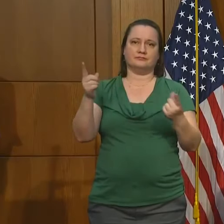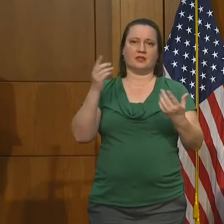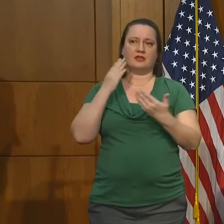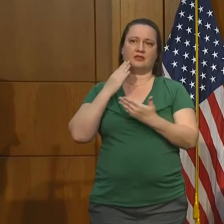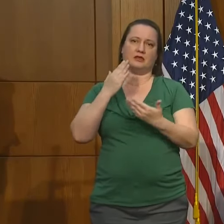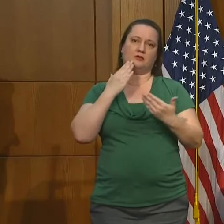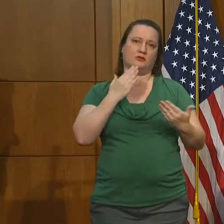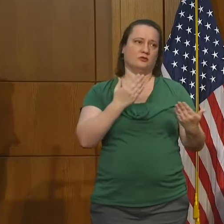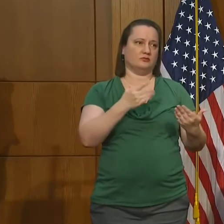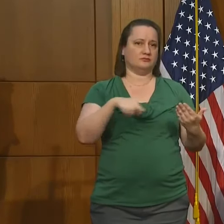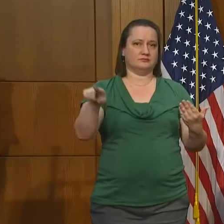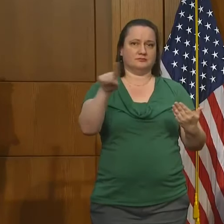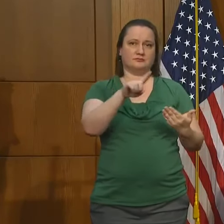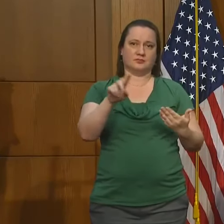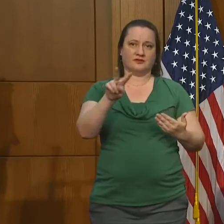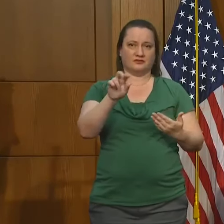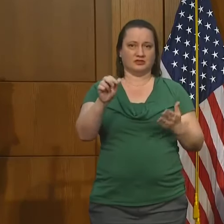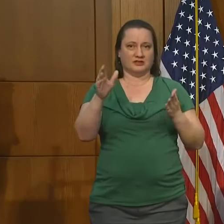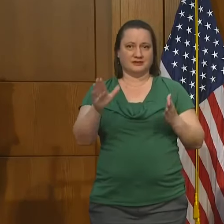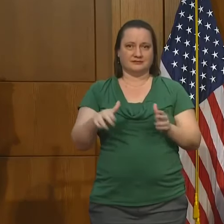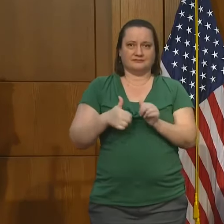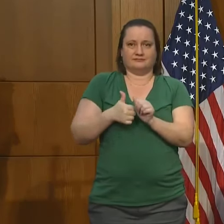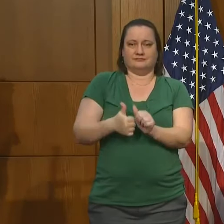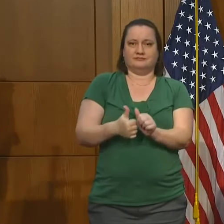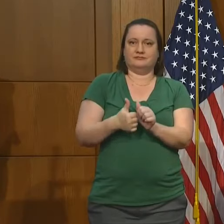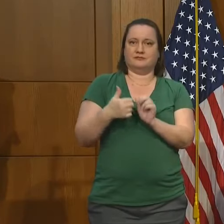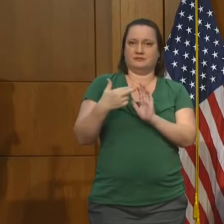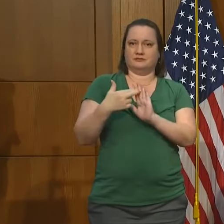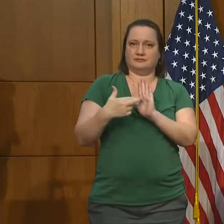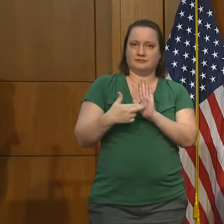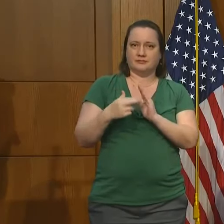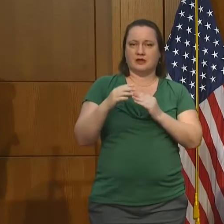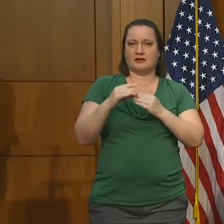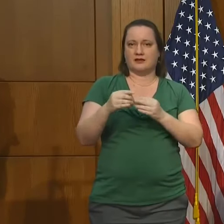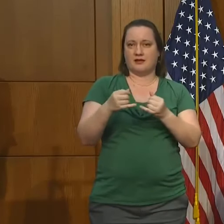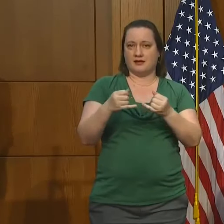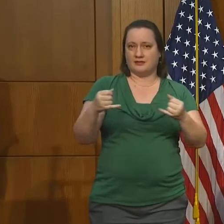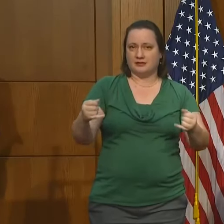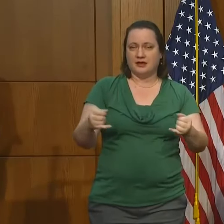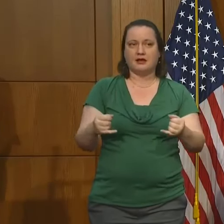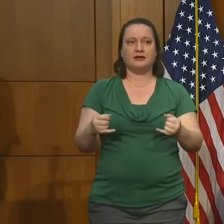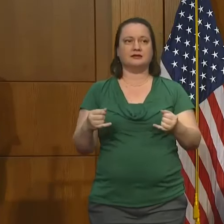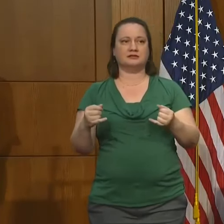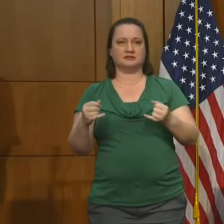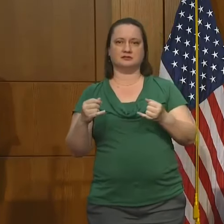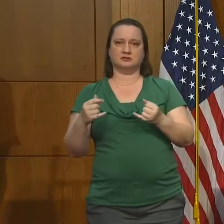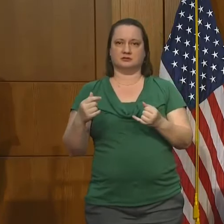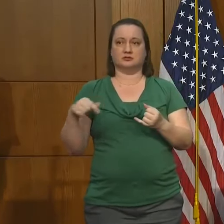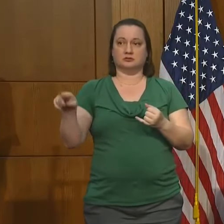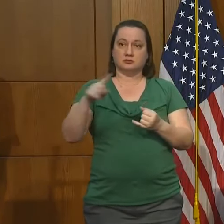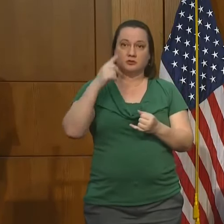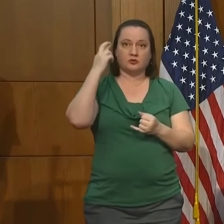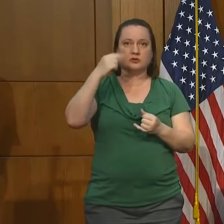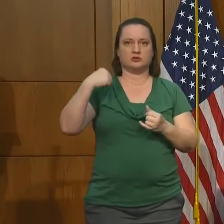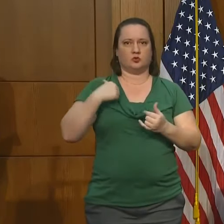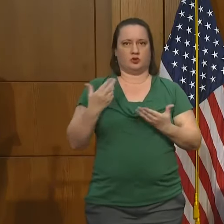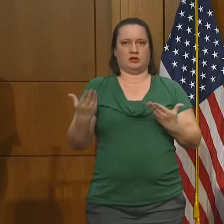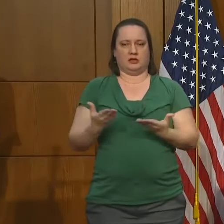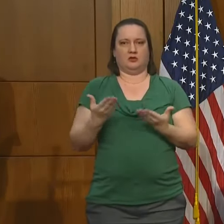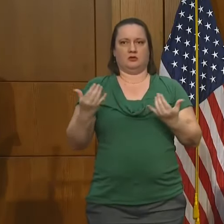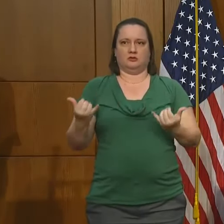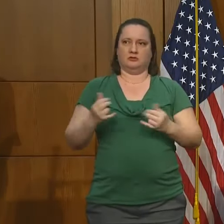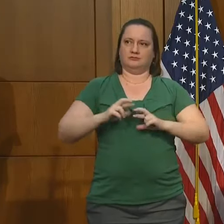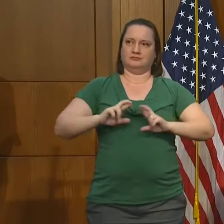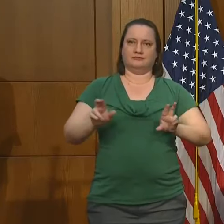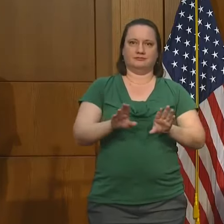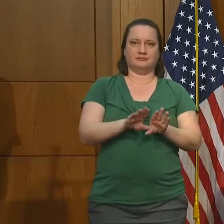Virginia for following our guidelines, for putting us where we are today, for helping to bend that curve, to help our